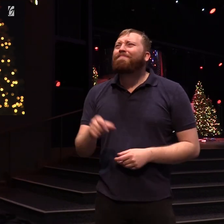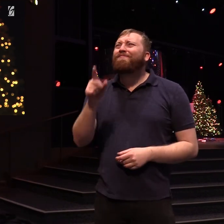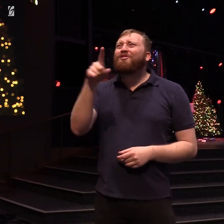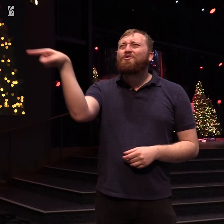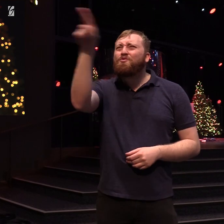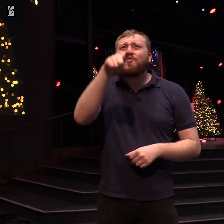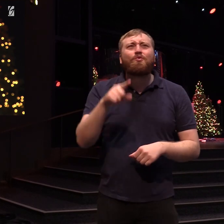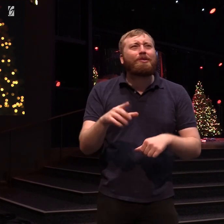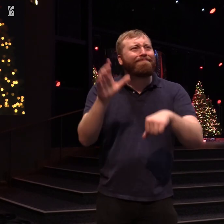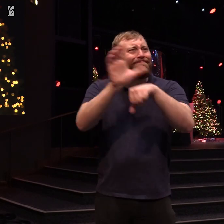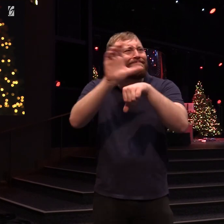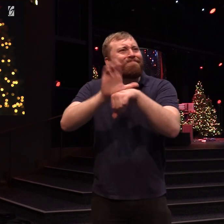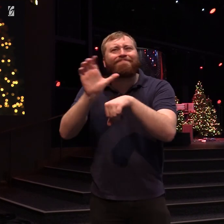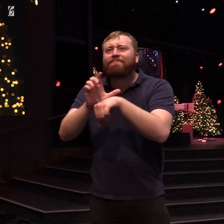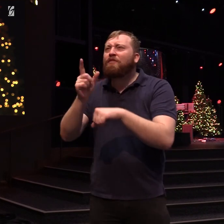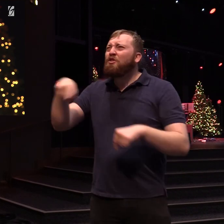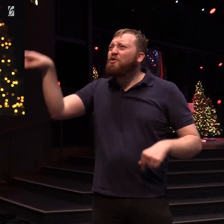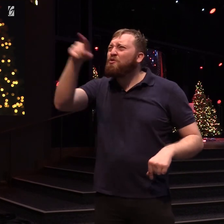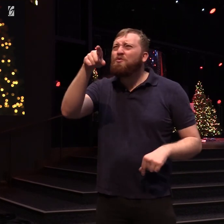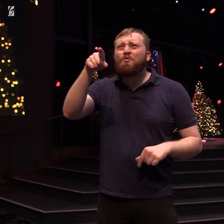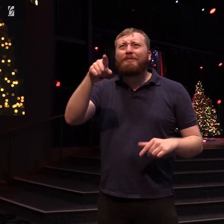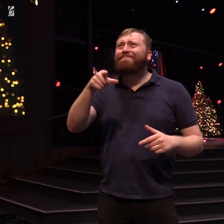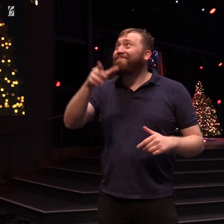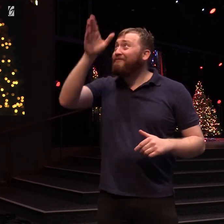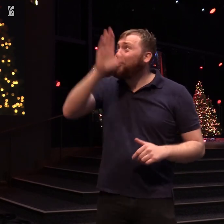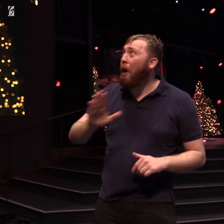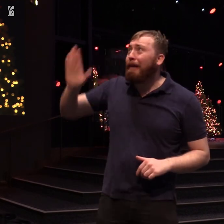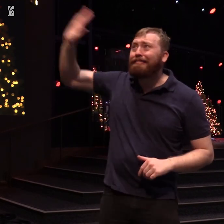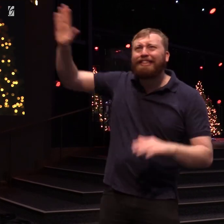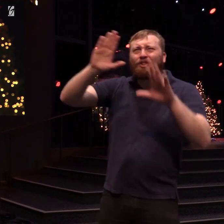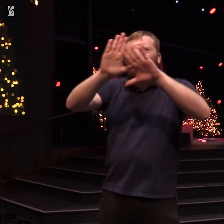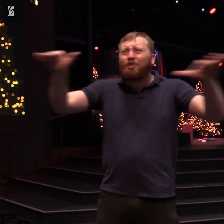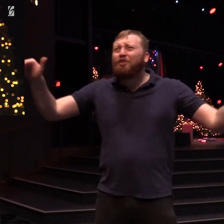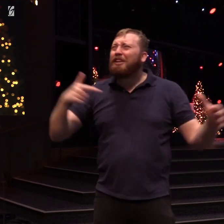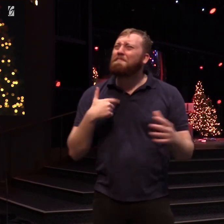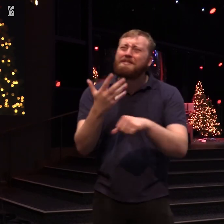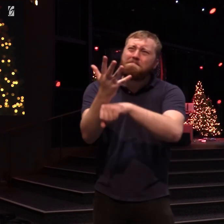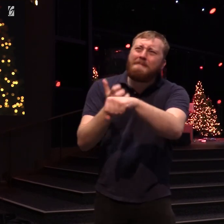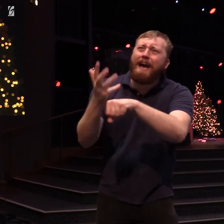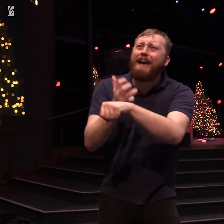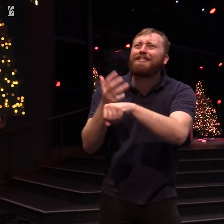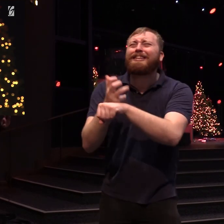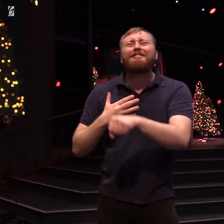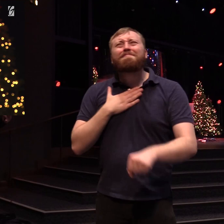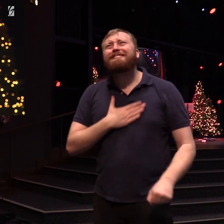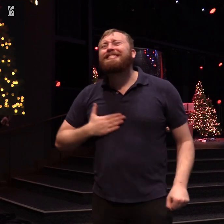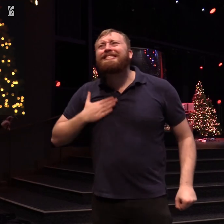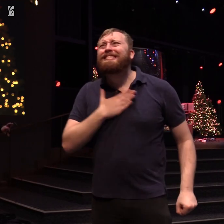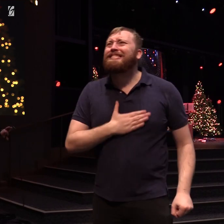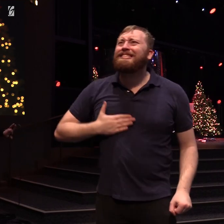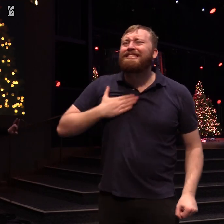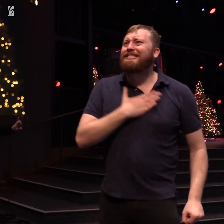to you, dear child of God, I'm begging you, I implore you,